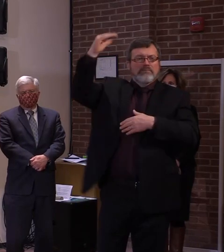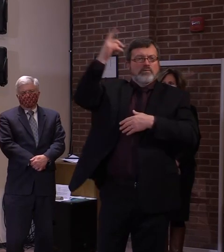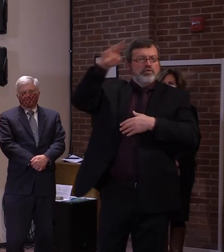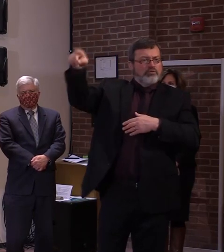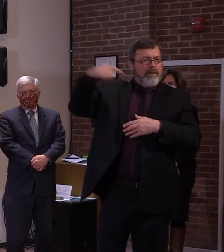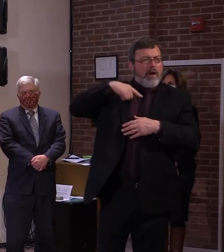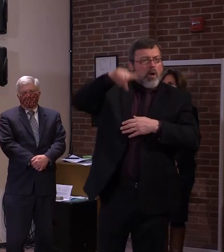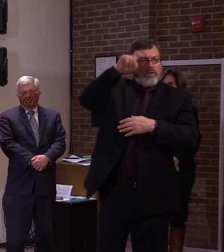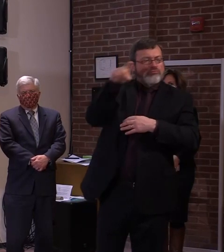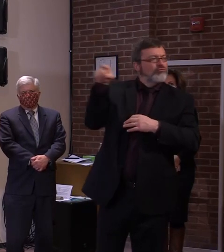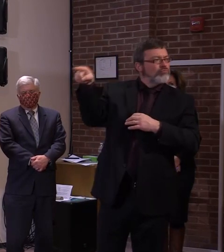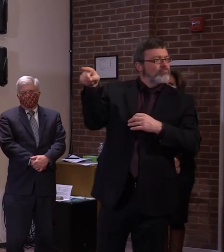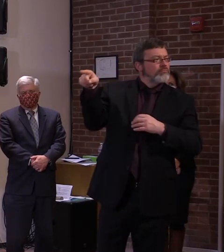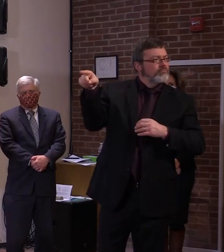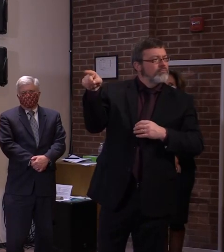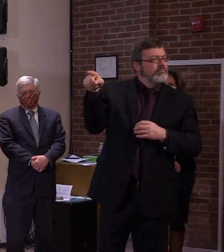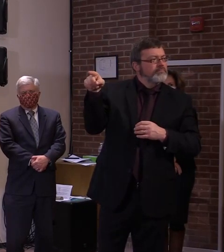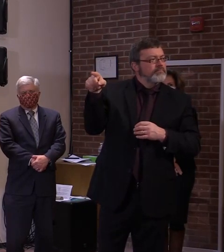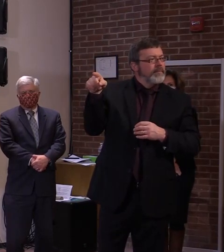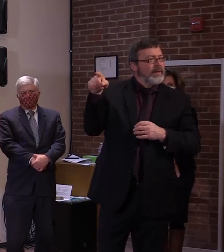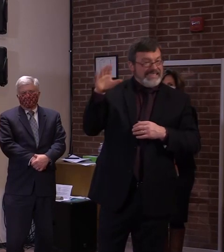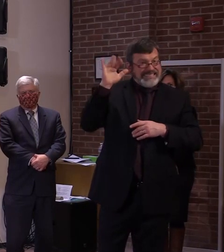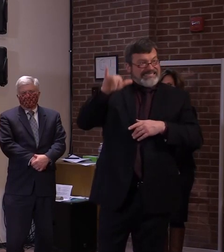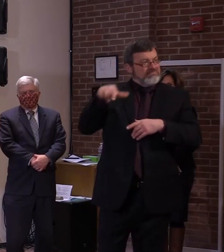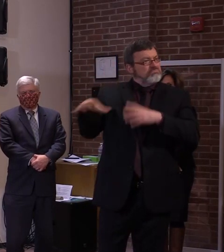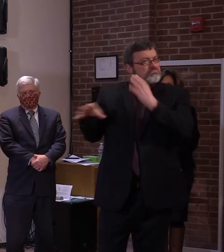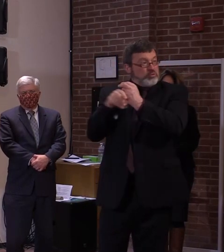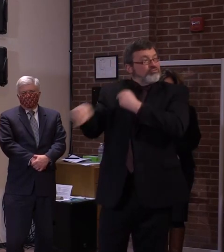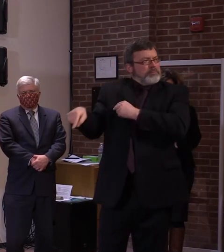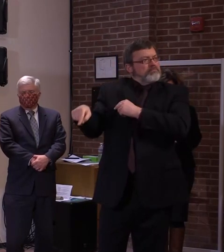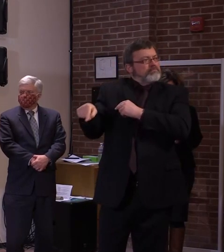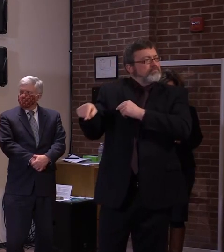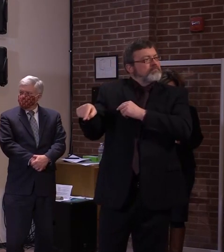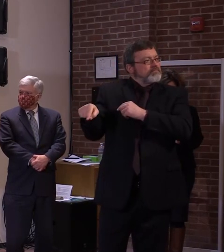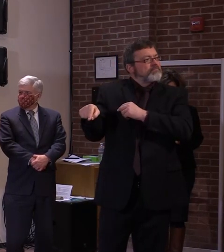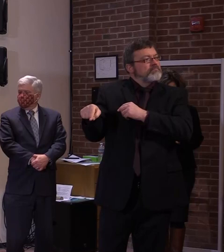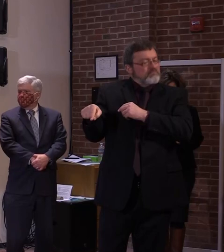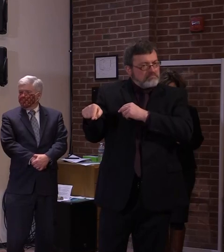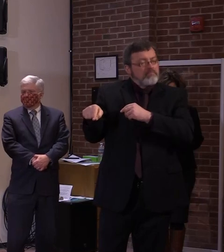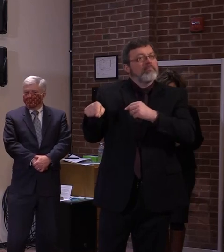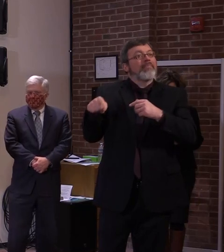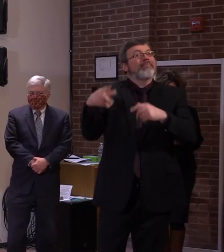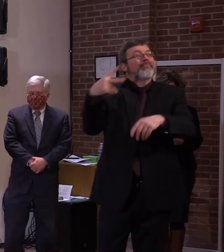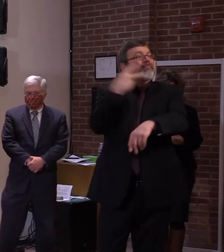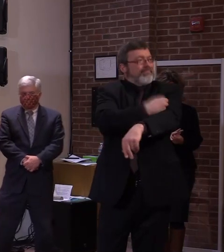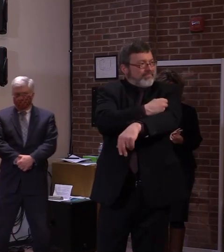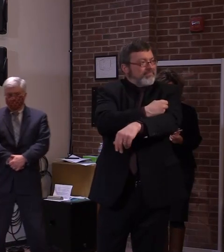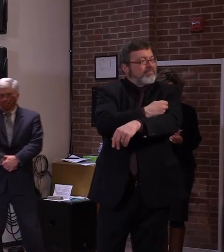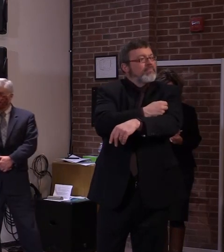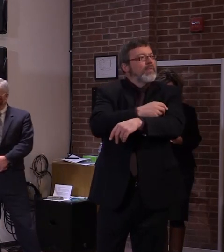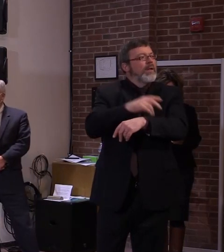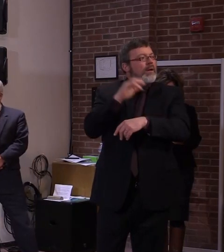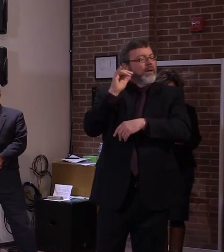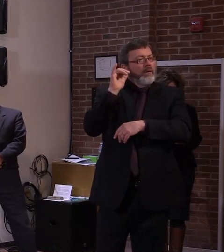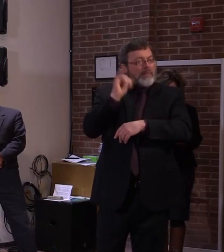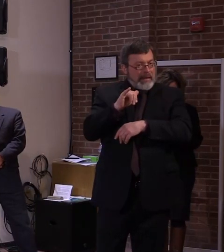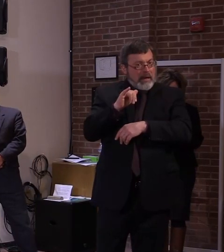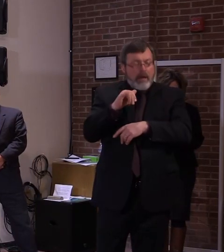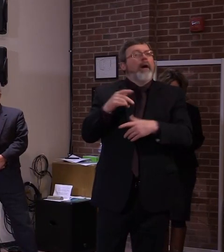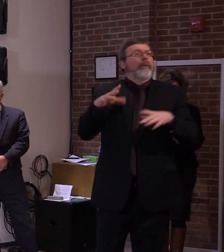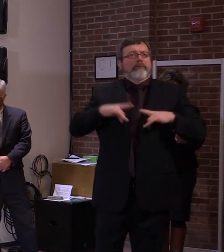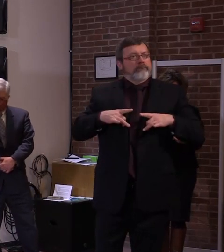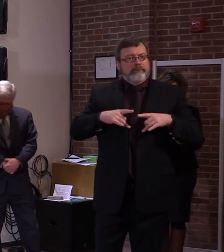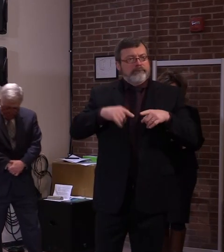Omicron variant, about the time for quarantine? I've seen a lot of debate from doctors that it should be shorter than the